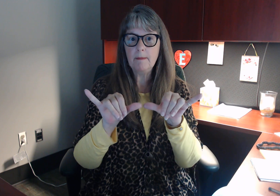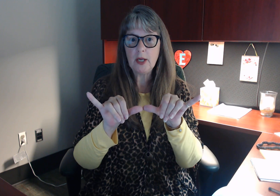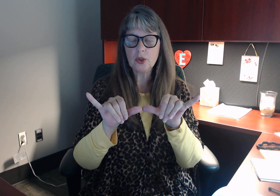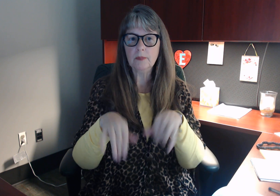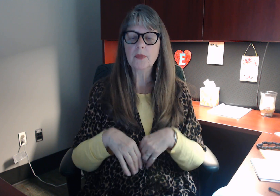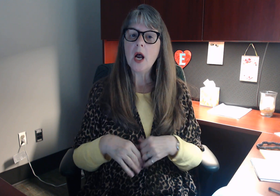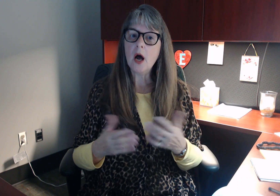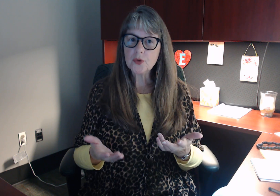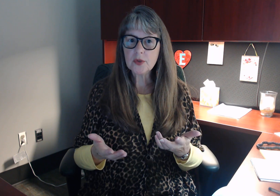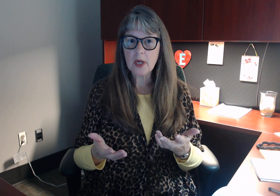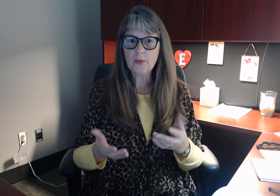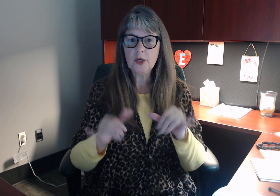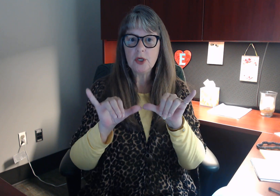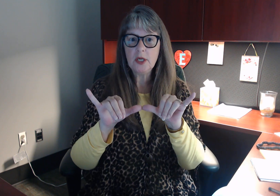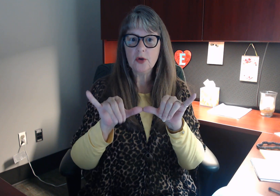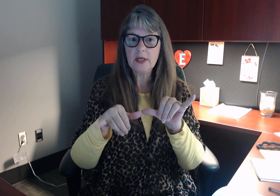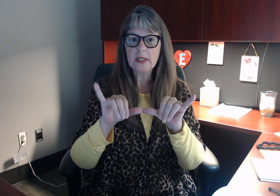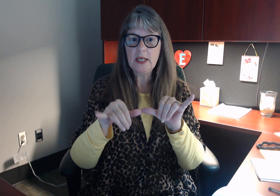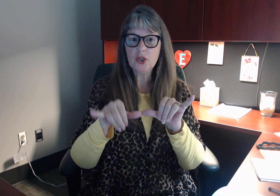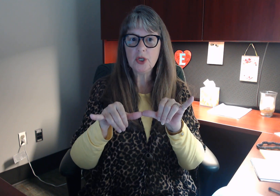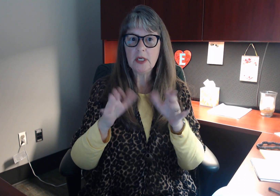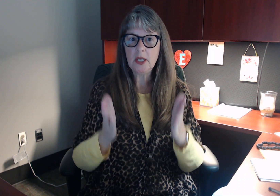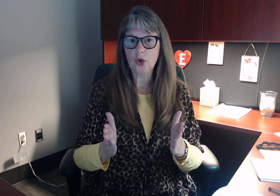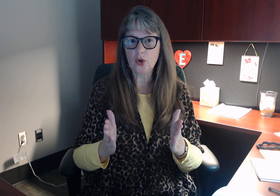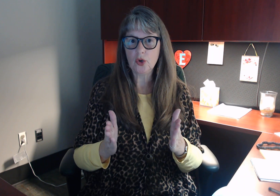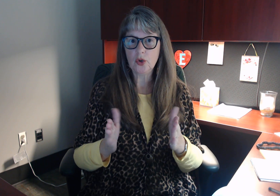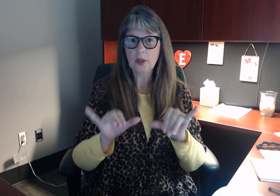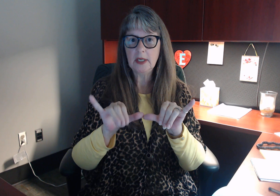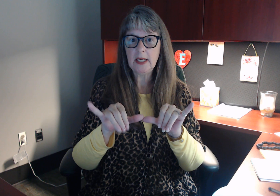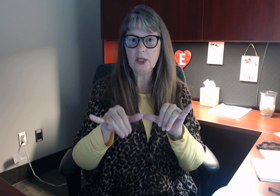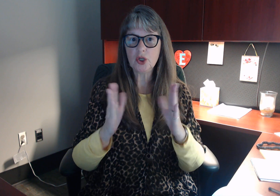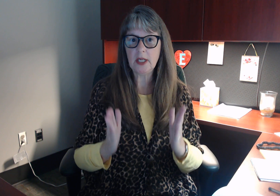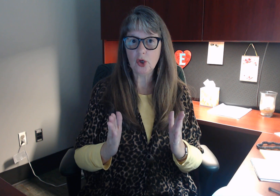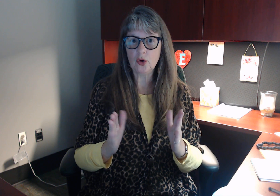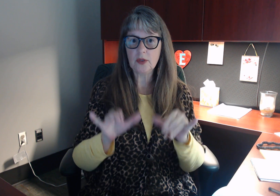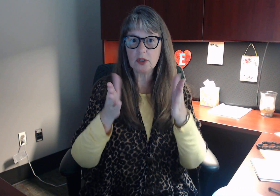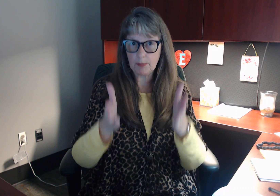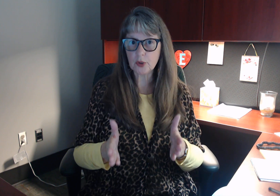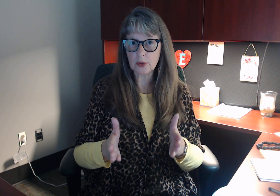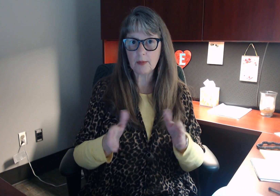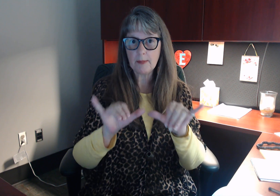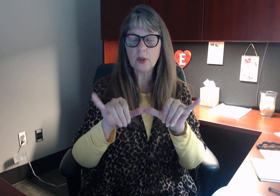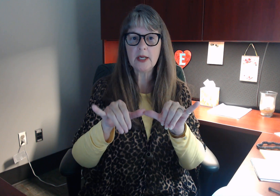measure. Also, the sign for engineer is engineer. Engineer. This is the person, remember?